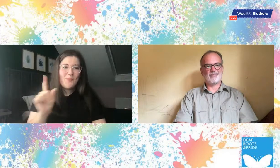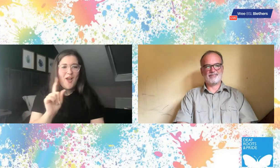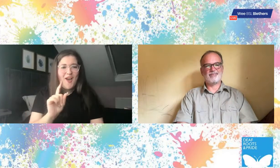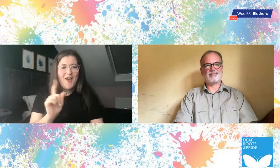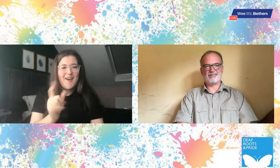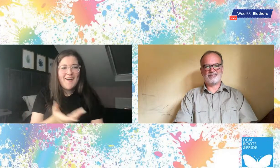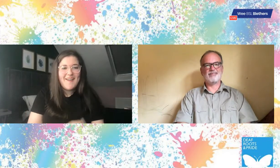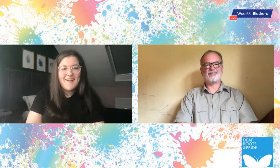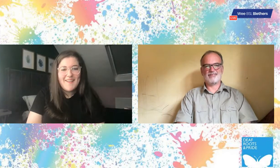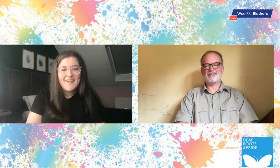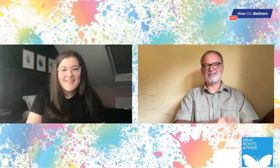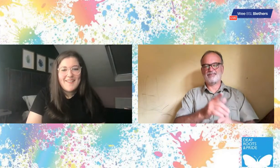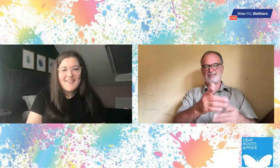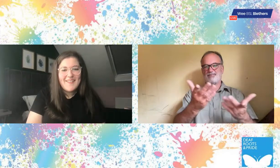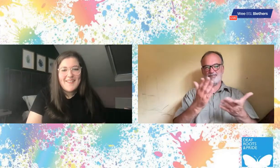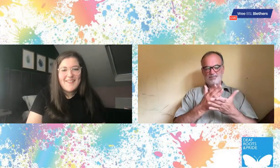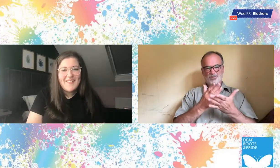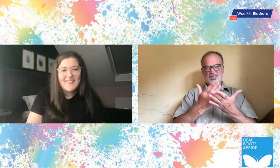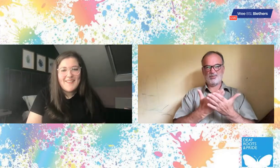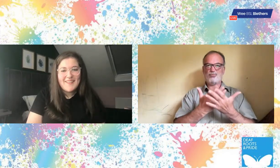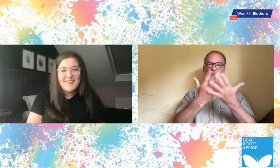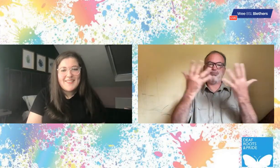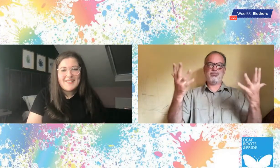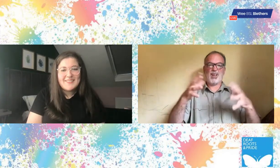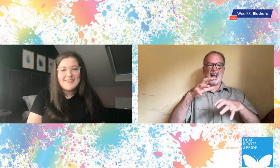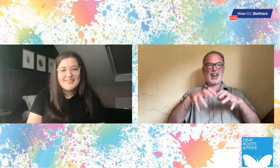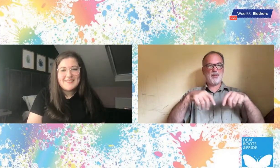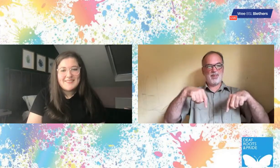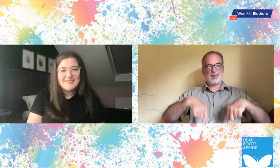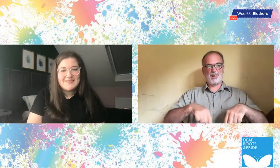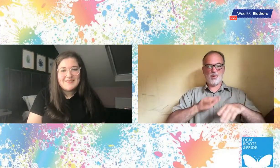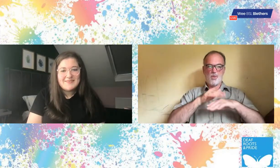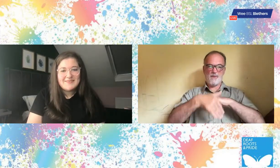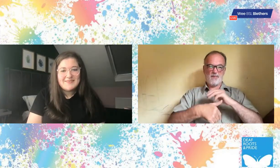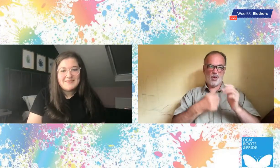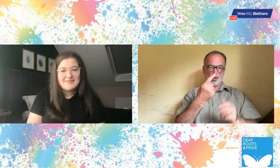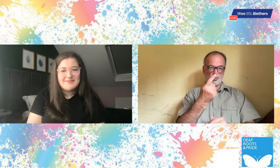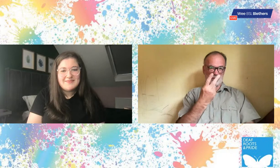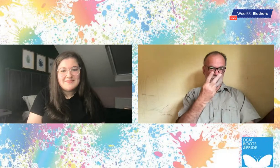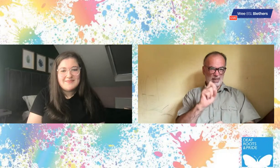sure. But what would be your favourite?